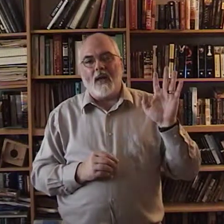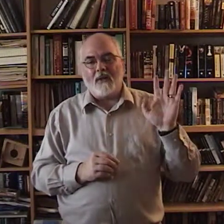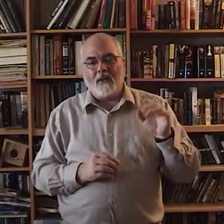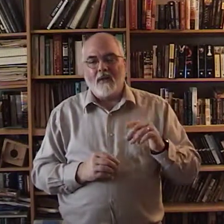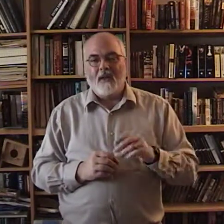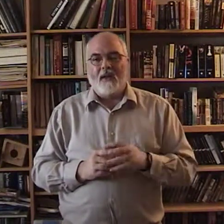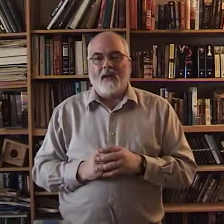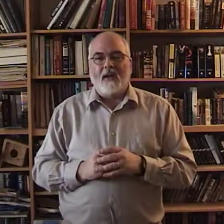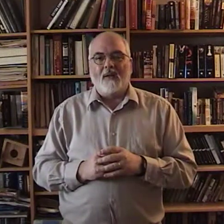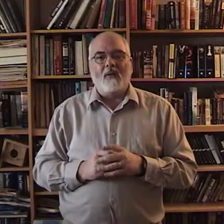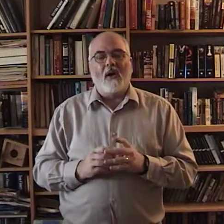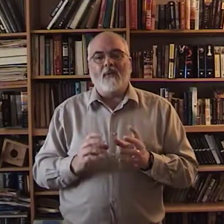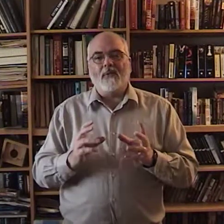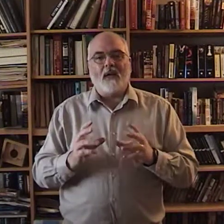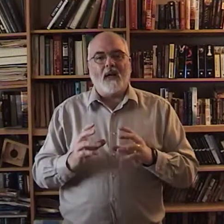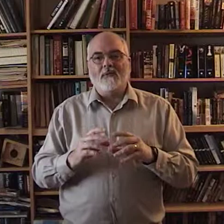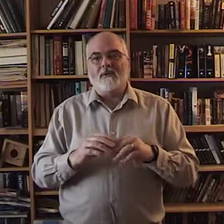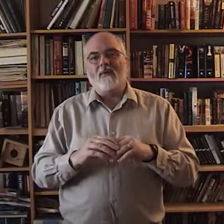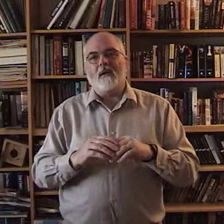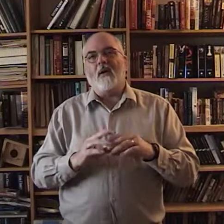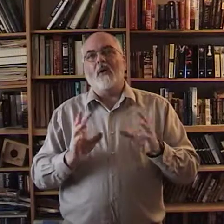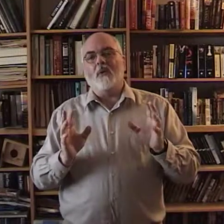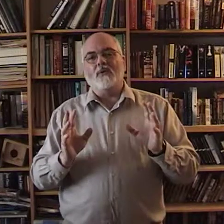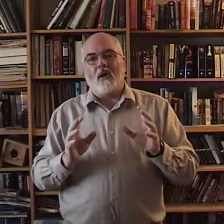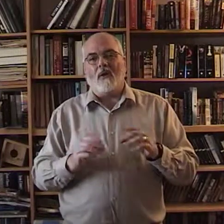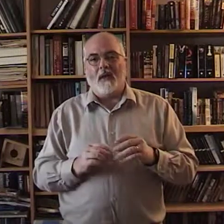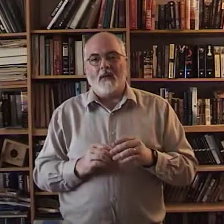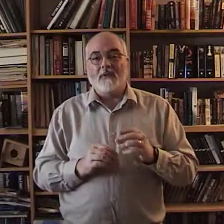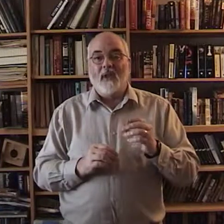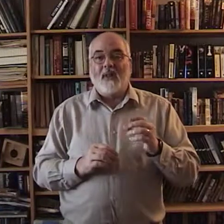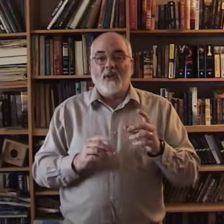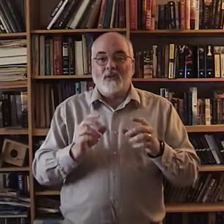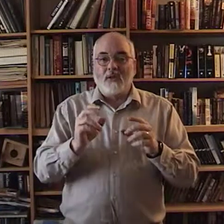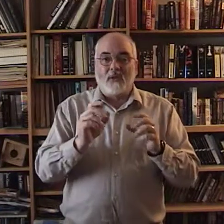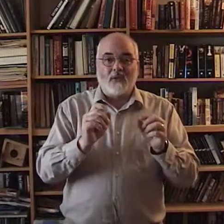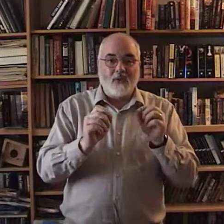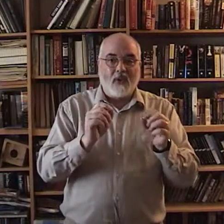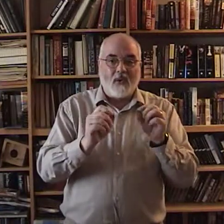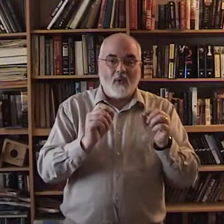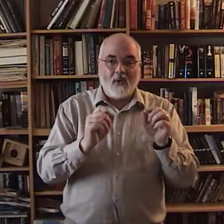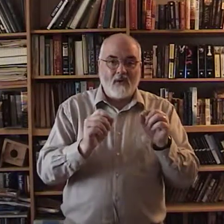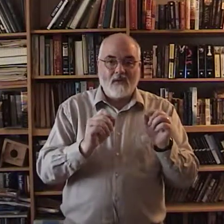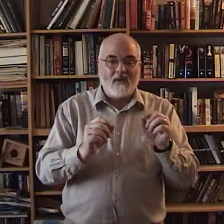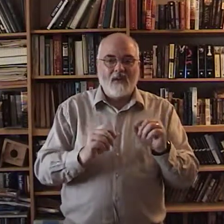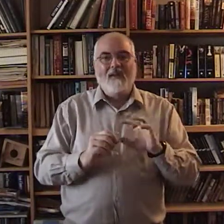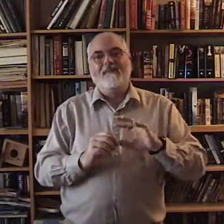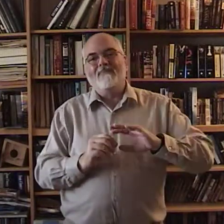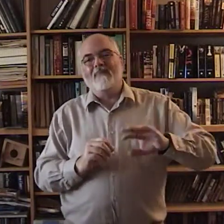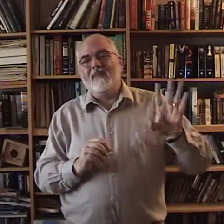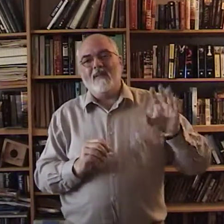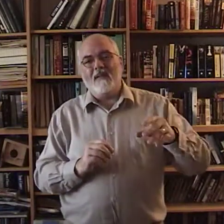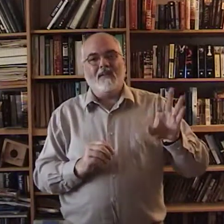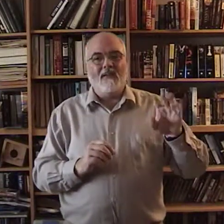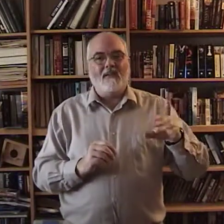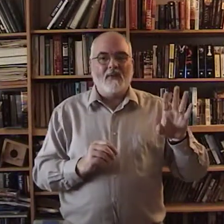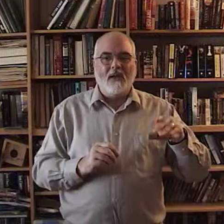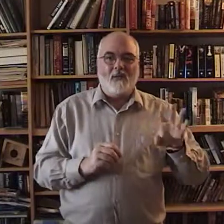out. Oftentimes, in fact, almost all times, those little two-letter words, we don't need